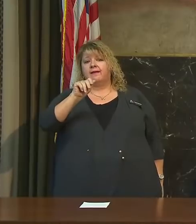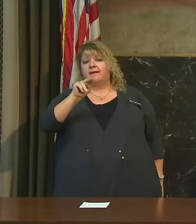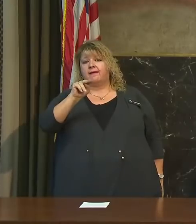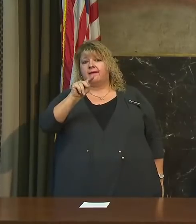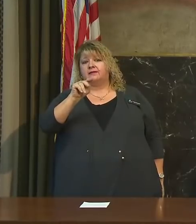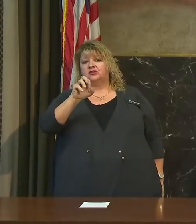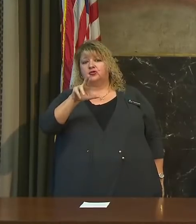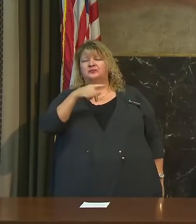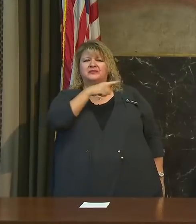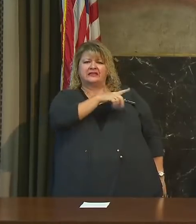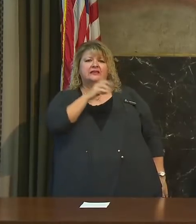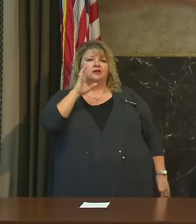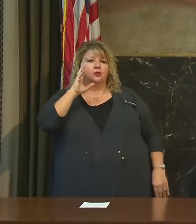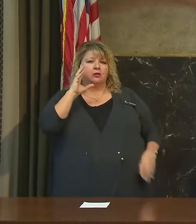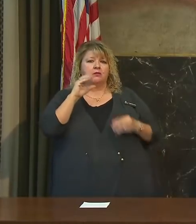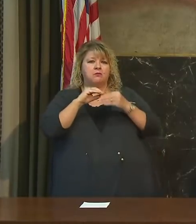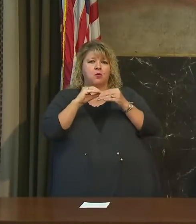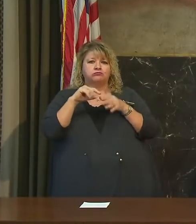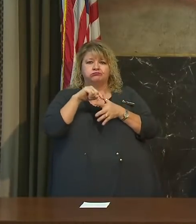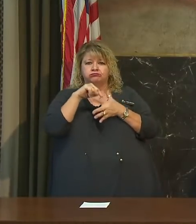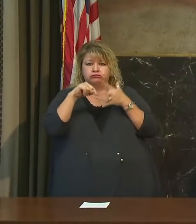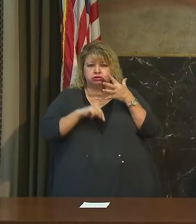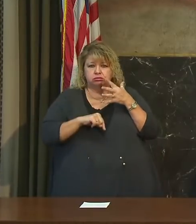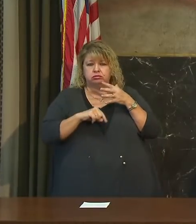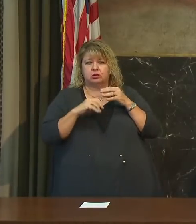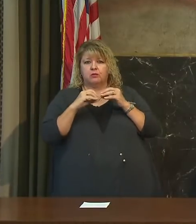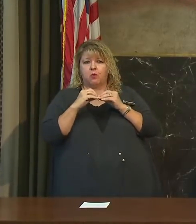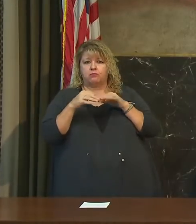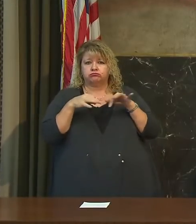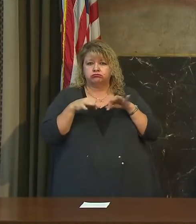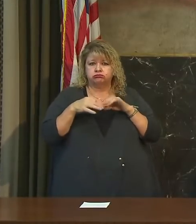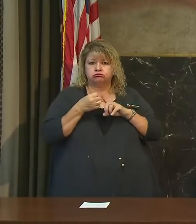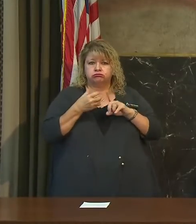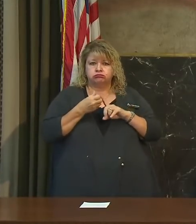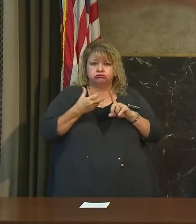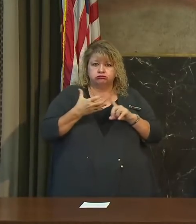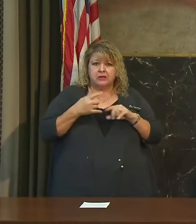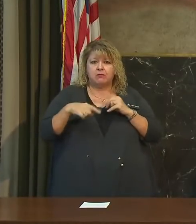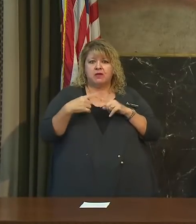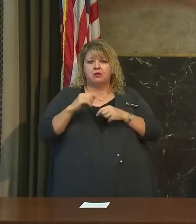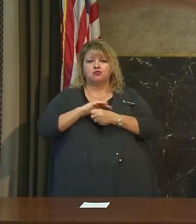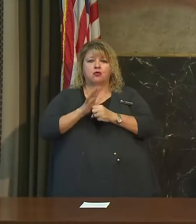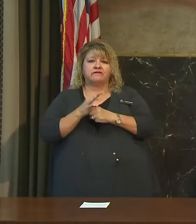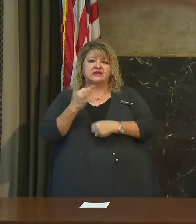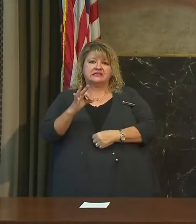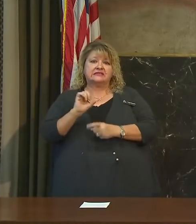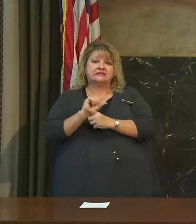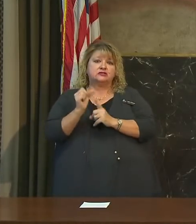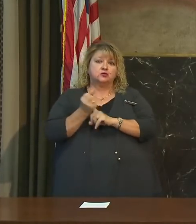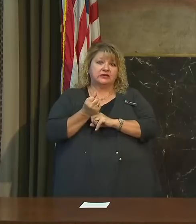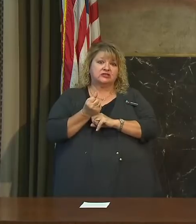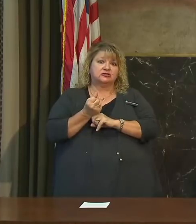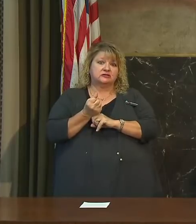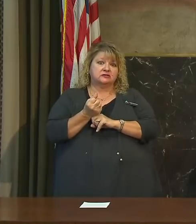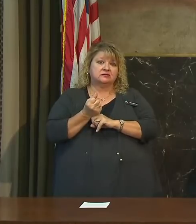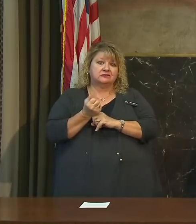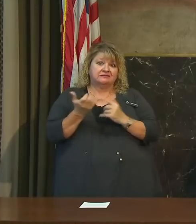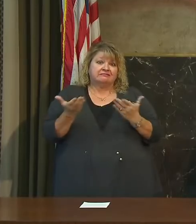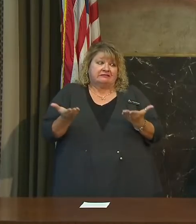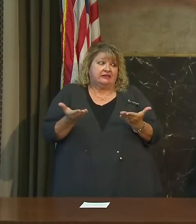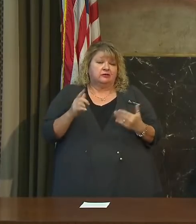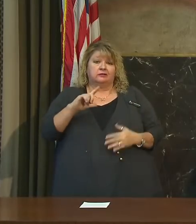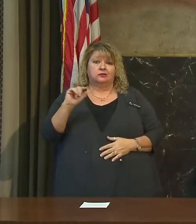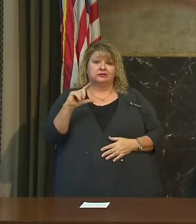go into a great more detail on the COVID-19 situation in our Louisiana and here